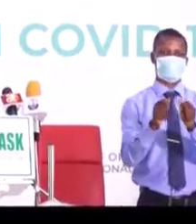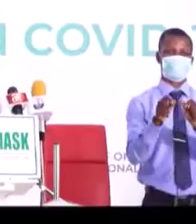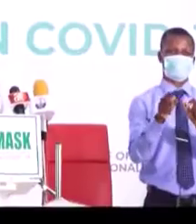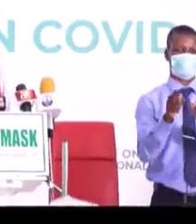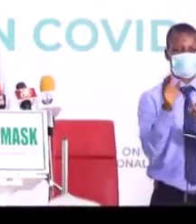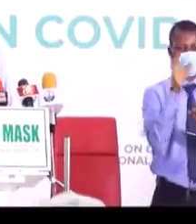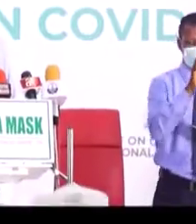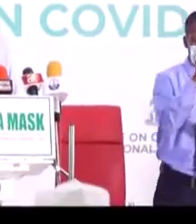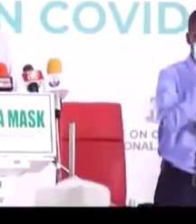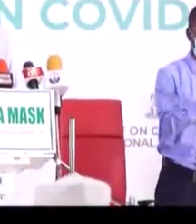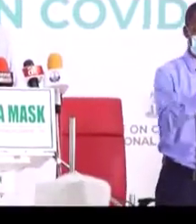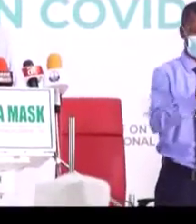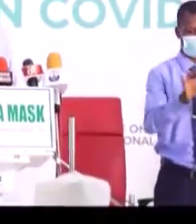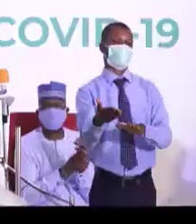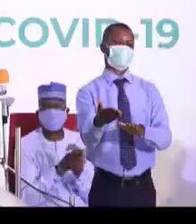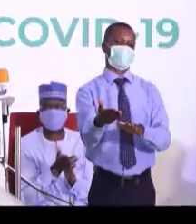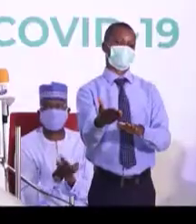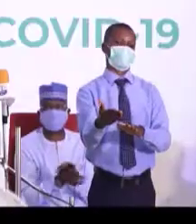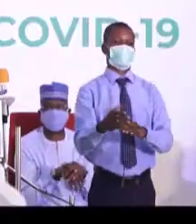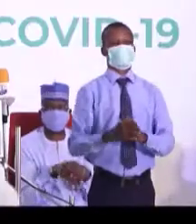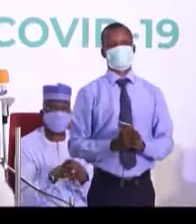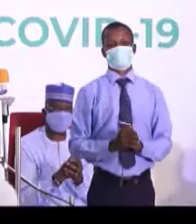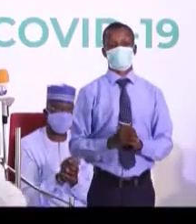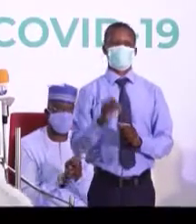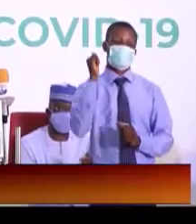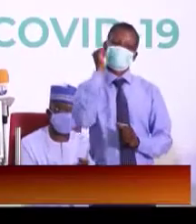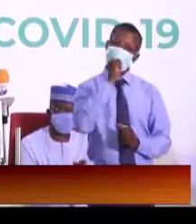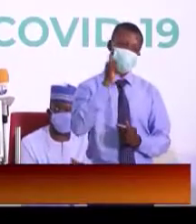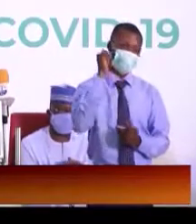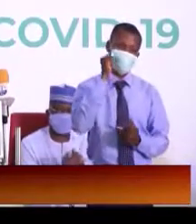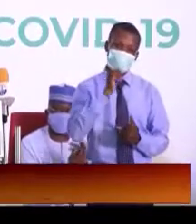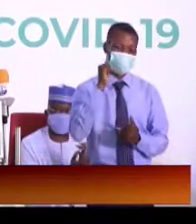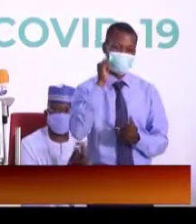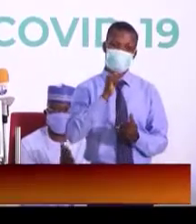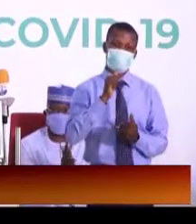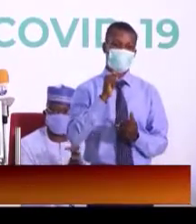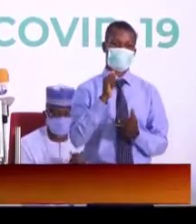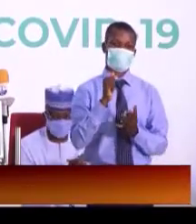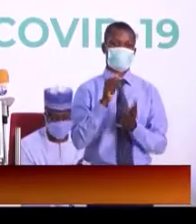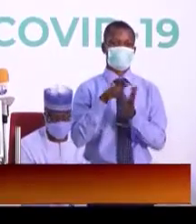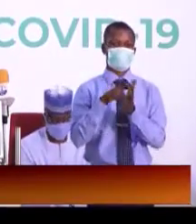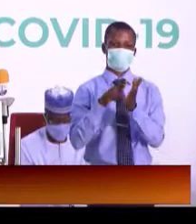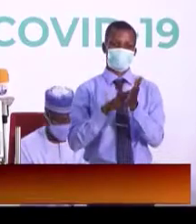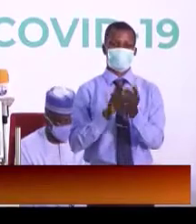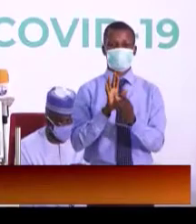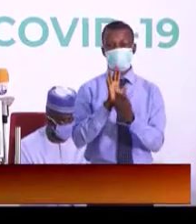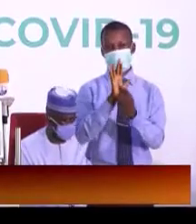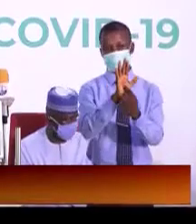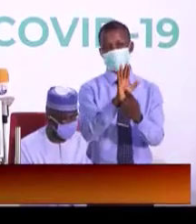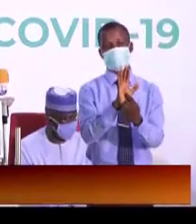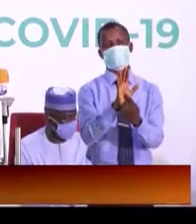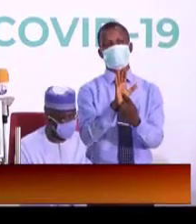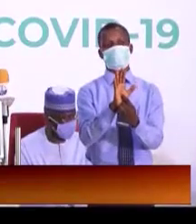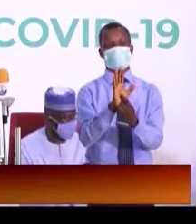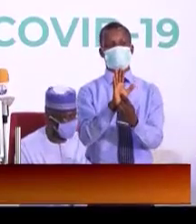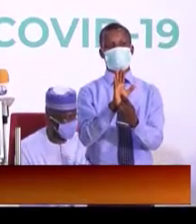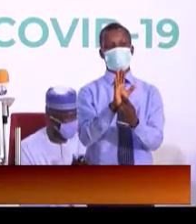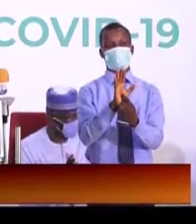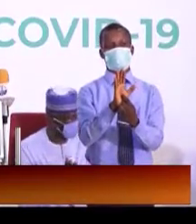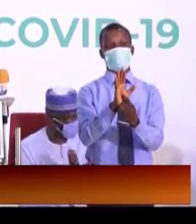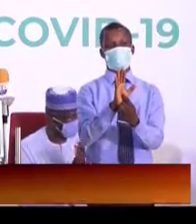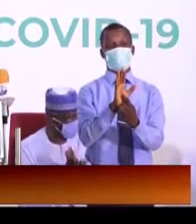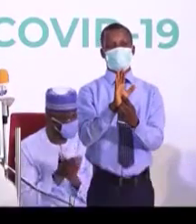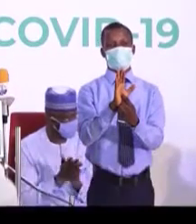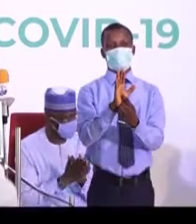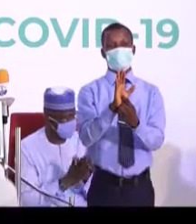test, and treat cases. The daily epidemic curve of confirmed cases